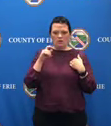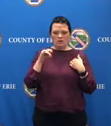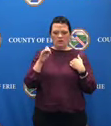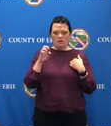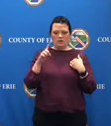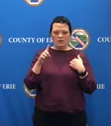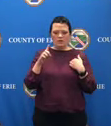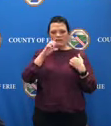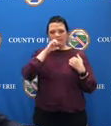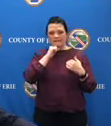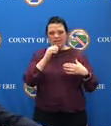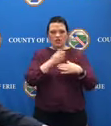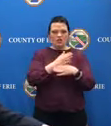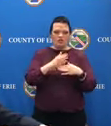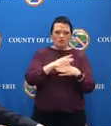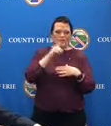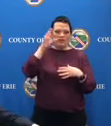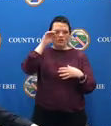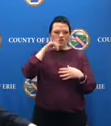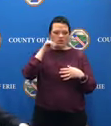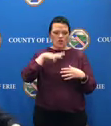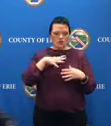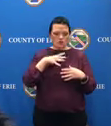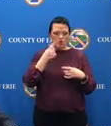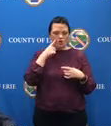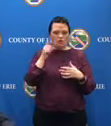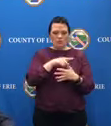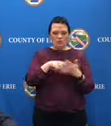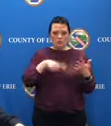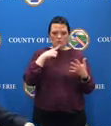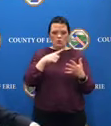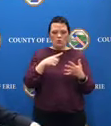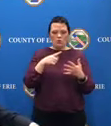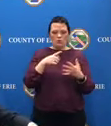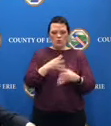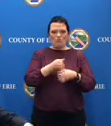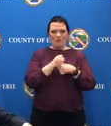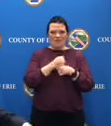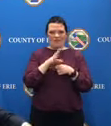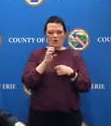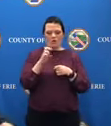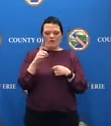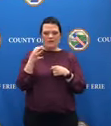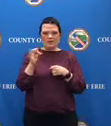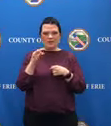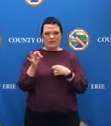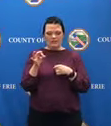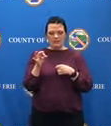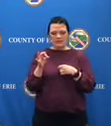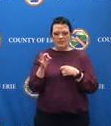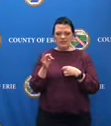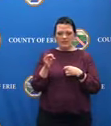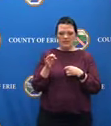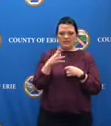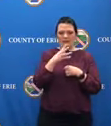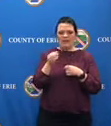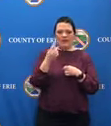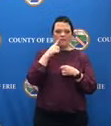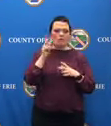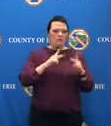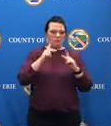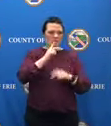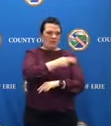gender information for those who have contracted COVID-19 as well as those who, similar breakdown for those who have been hospitalized and